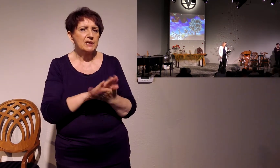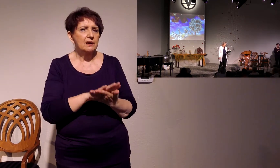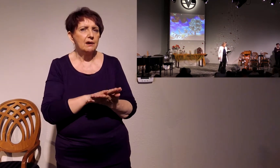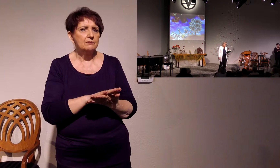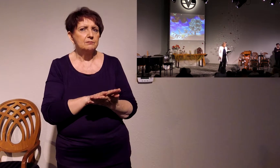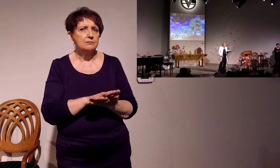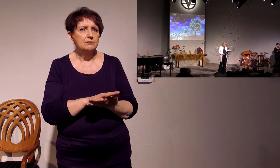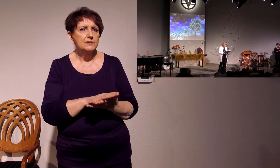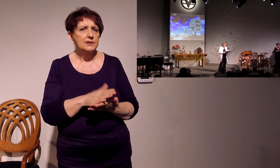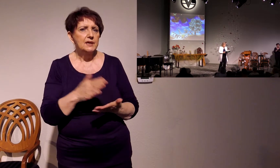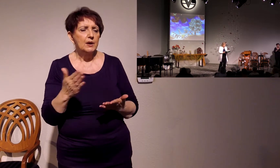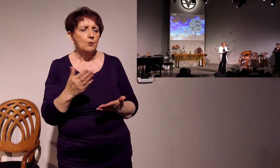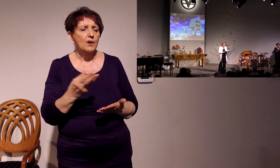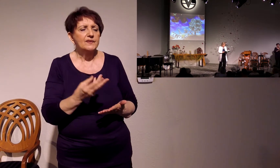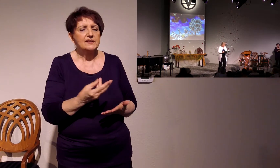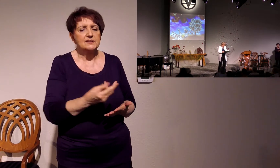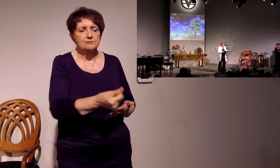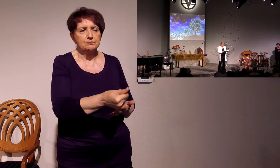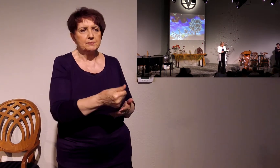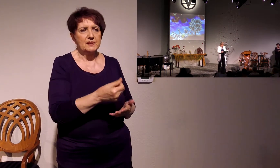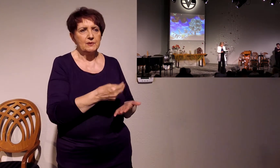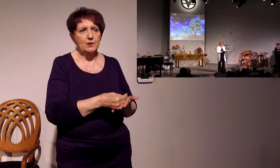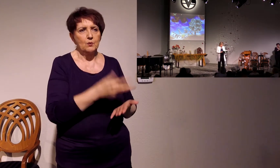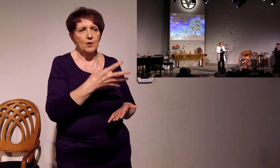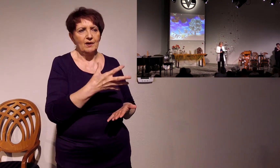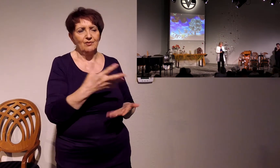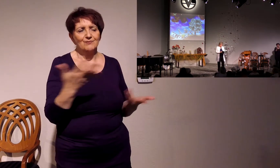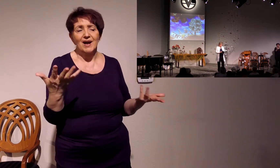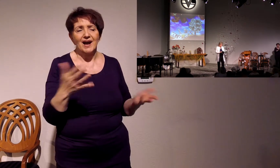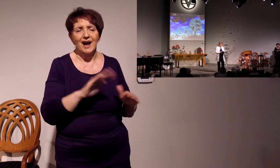they'd spend their newfound wealth on.